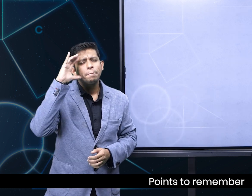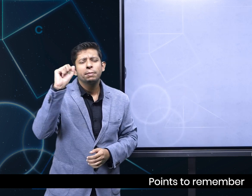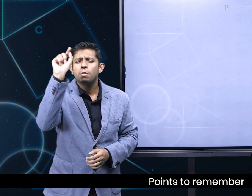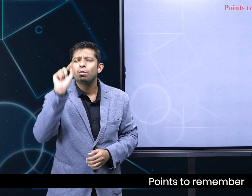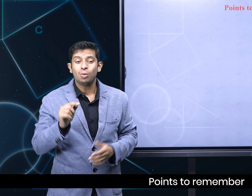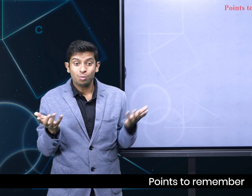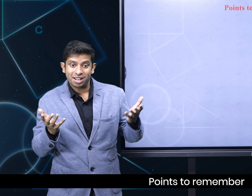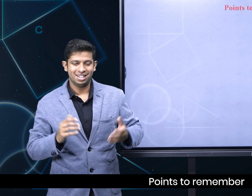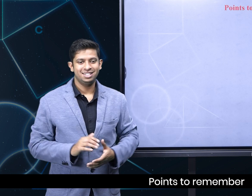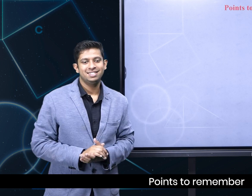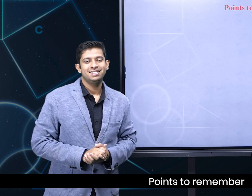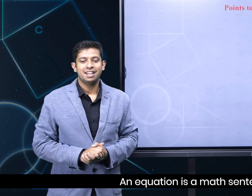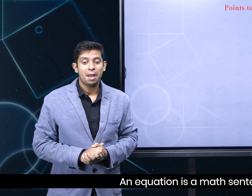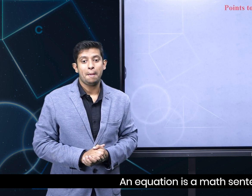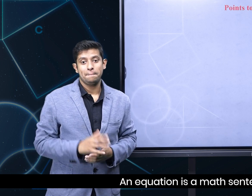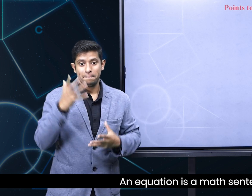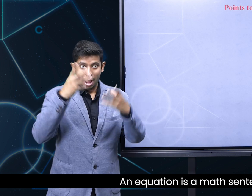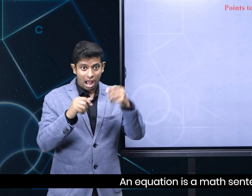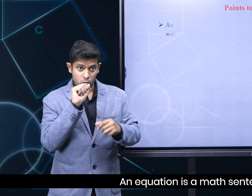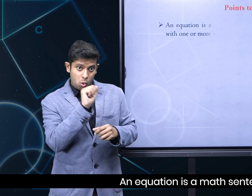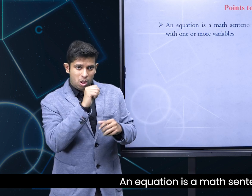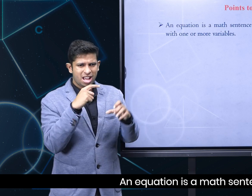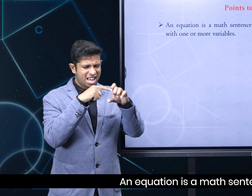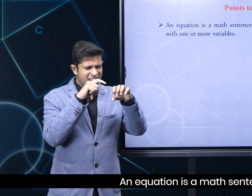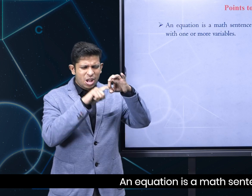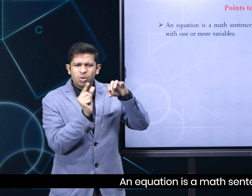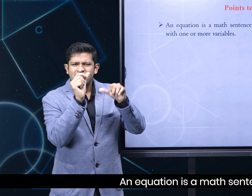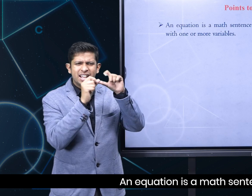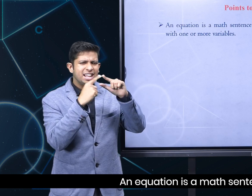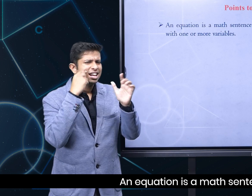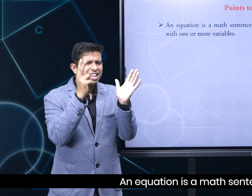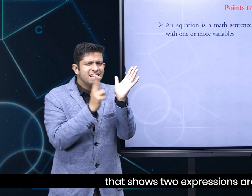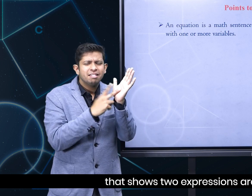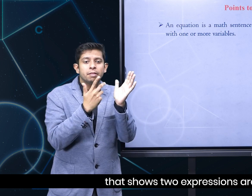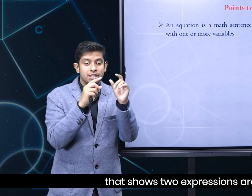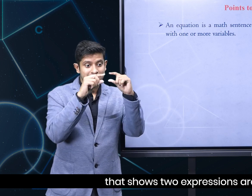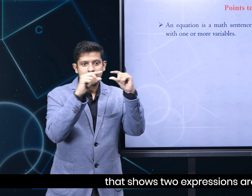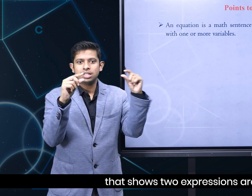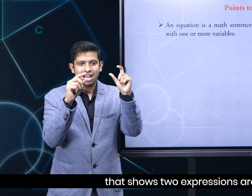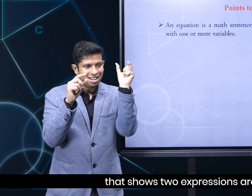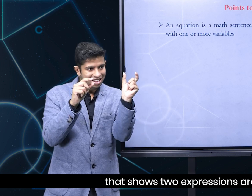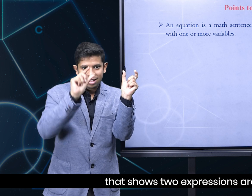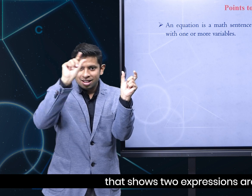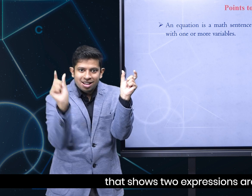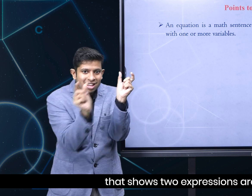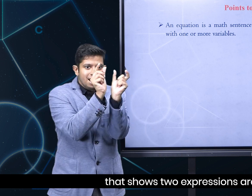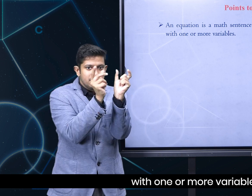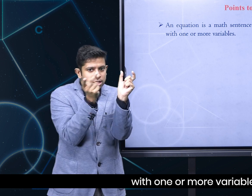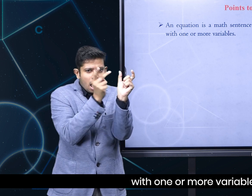Points to remember. An equation is a math sentence that shows two expressions are equal with one